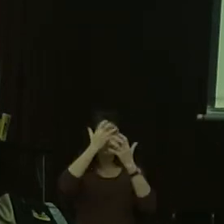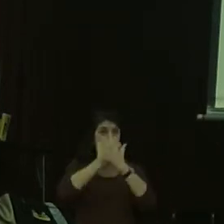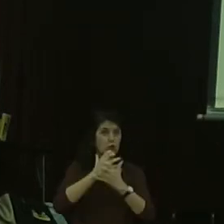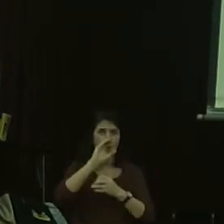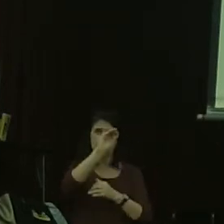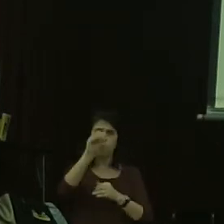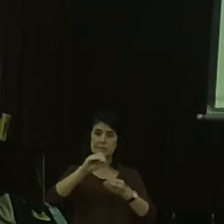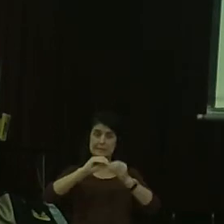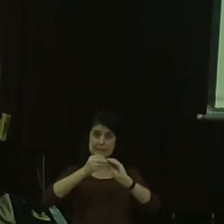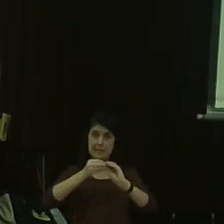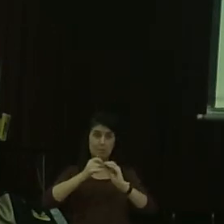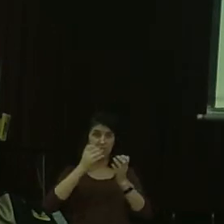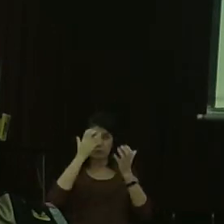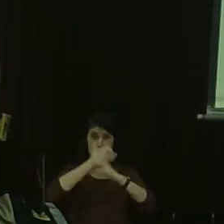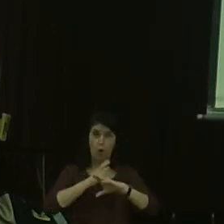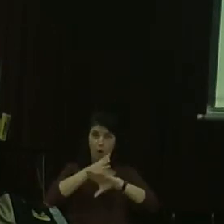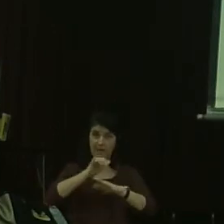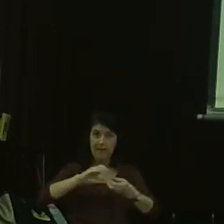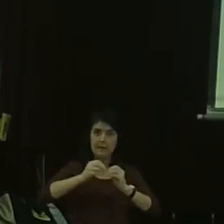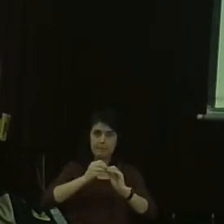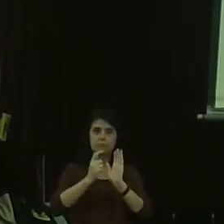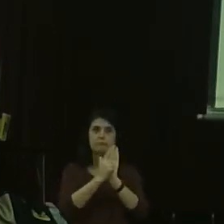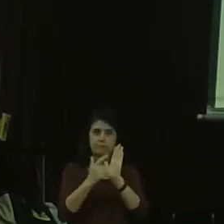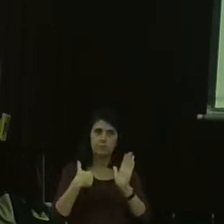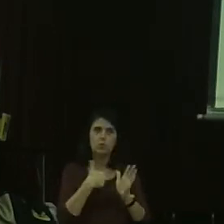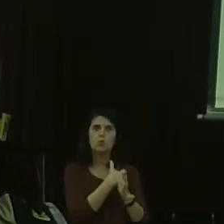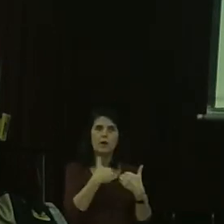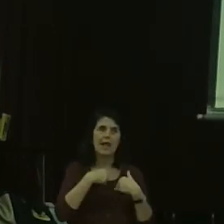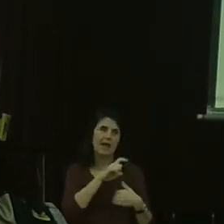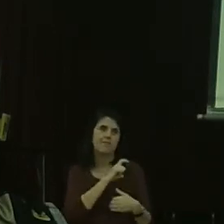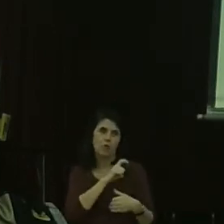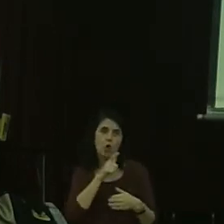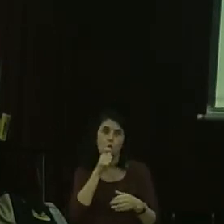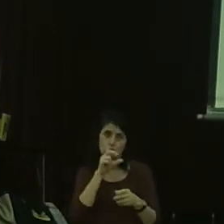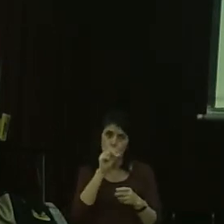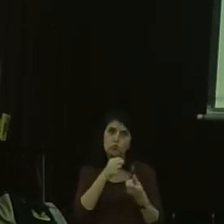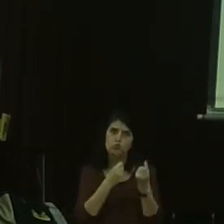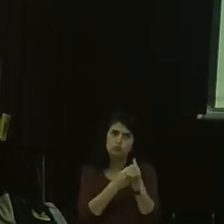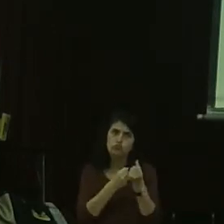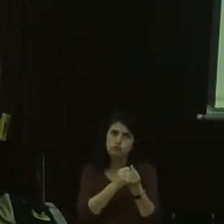percentage, that's an enforcement issue. And we do have motor officers.